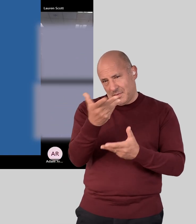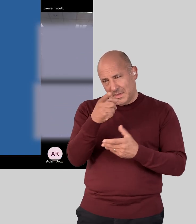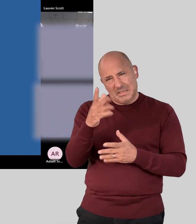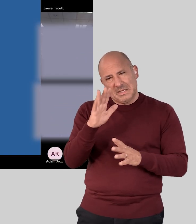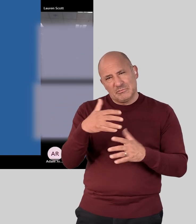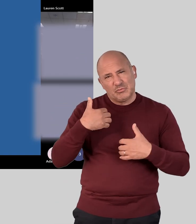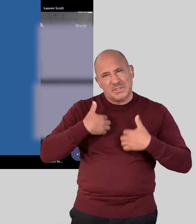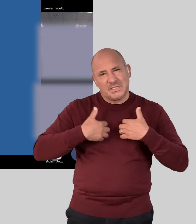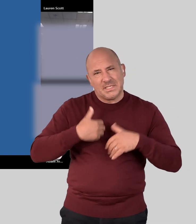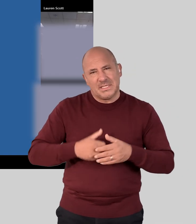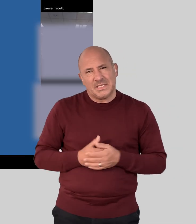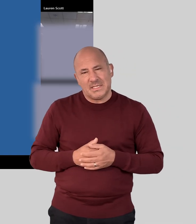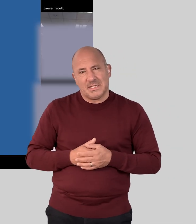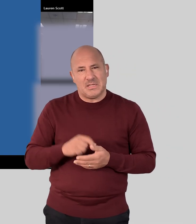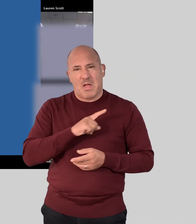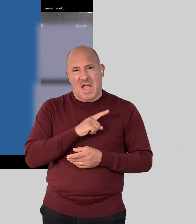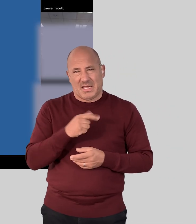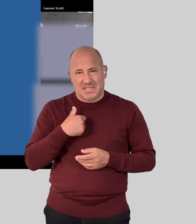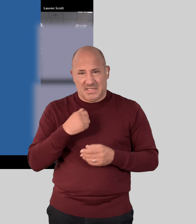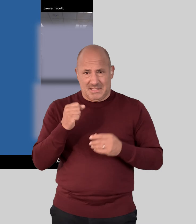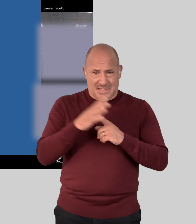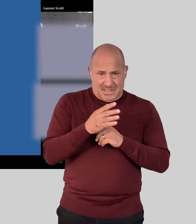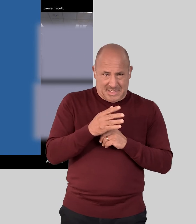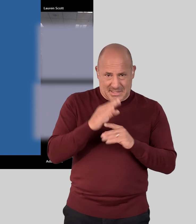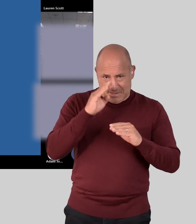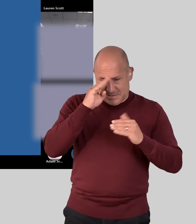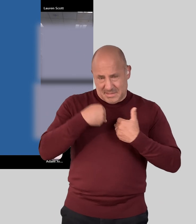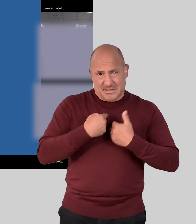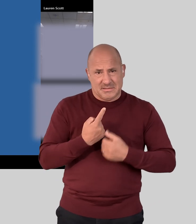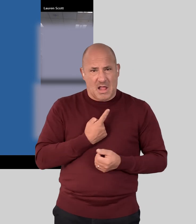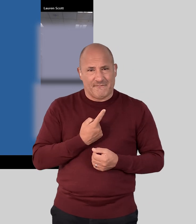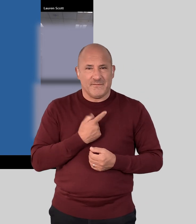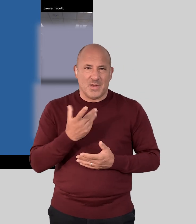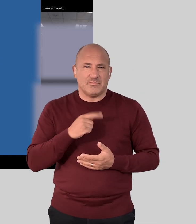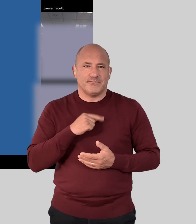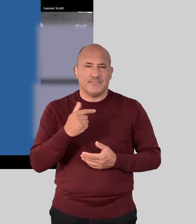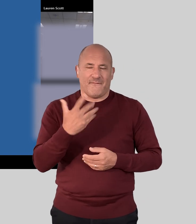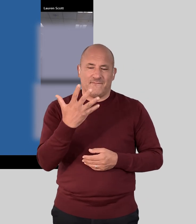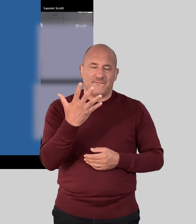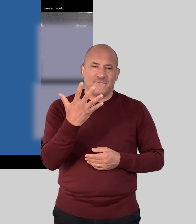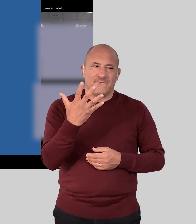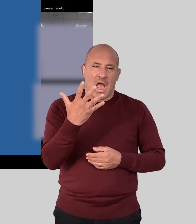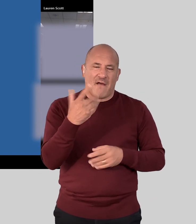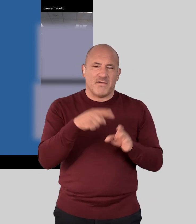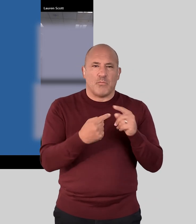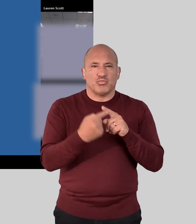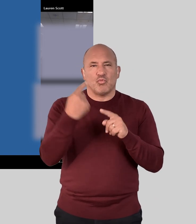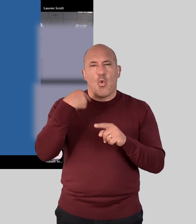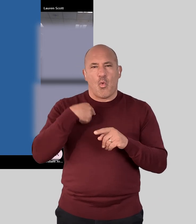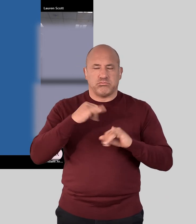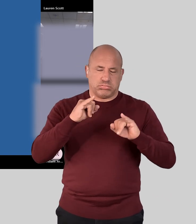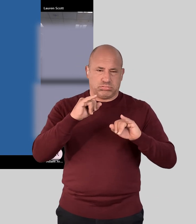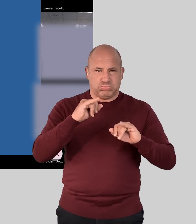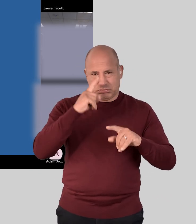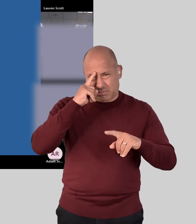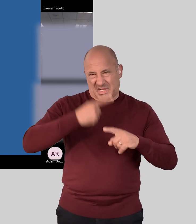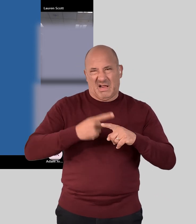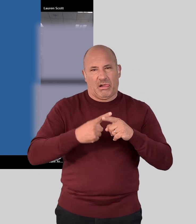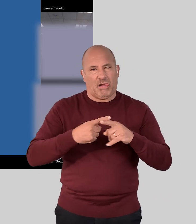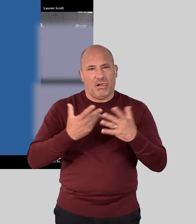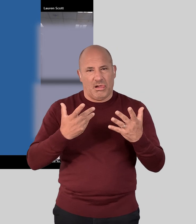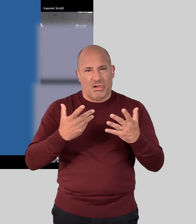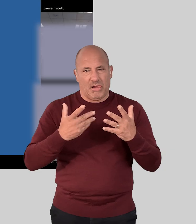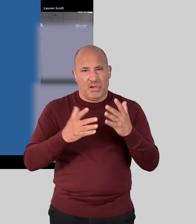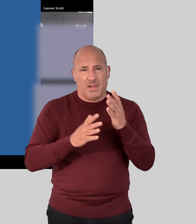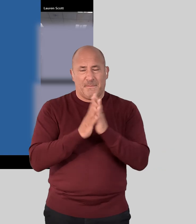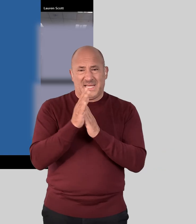sorry, can I, yeah, this will good. I find really, it's such an interesting question, because my main